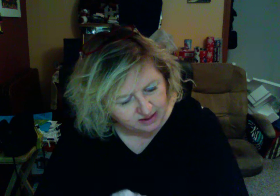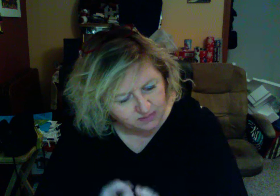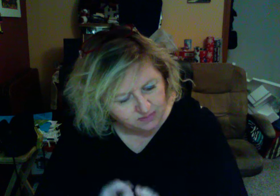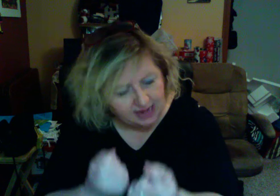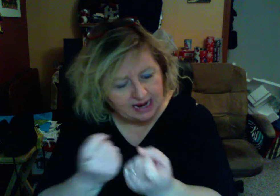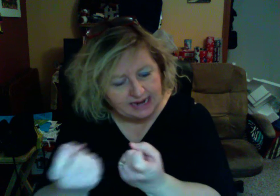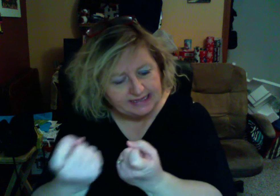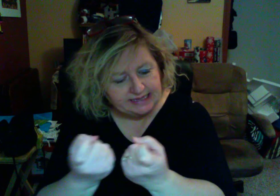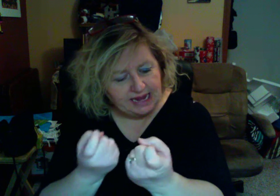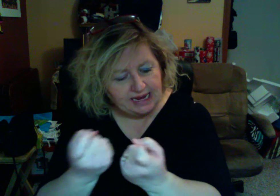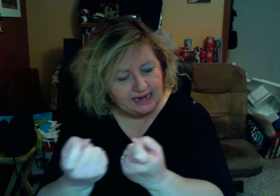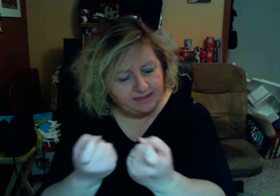We had ice skating,